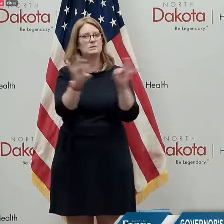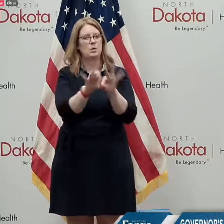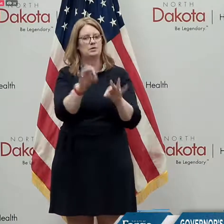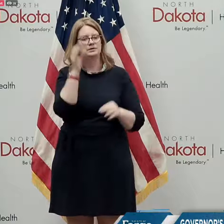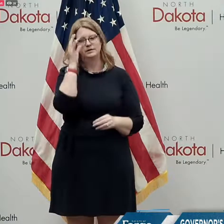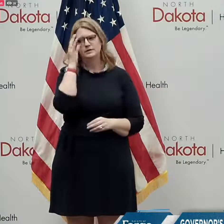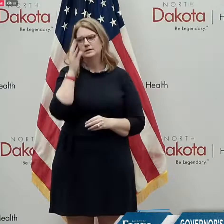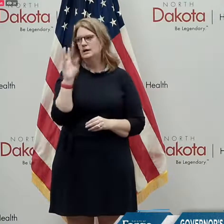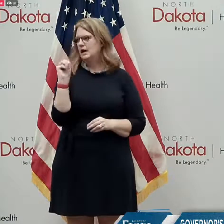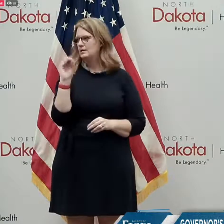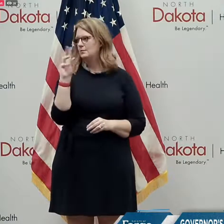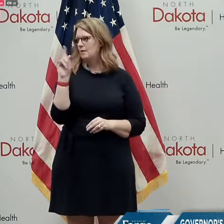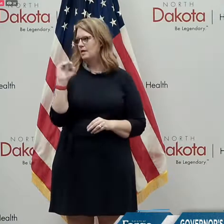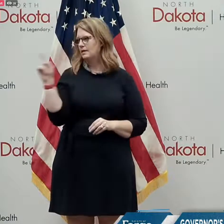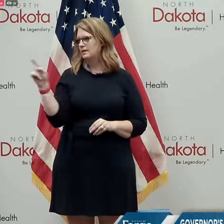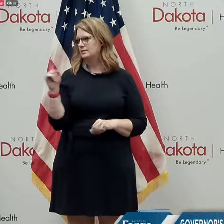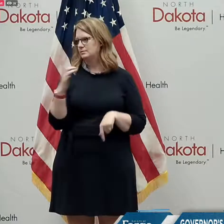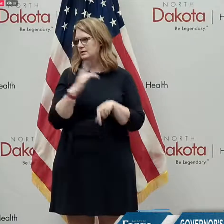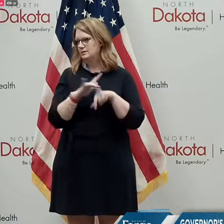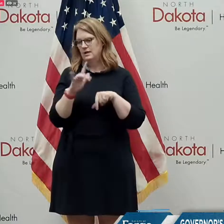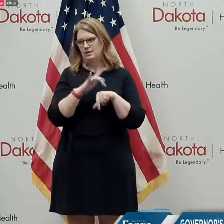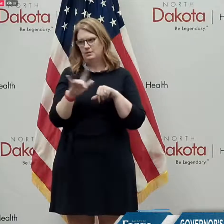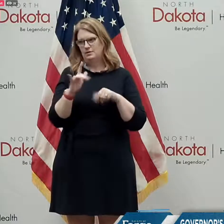And Molly will be available for